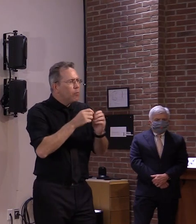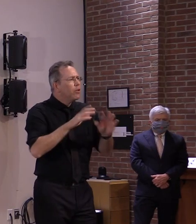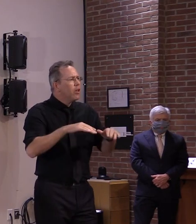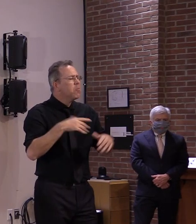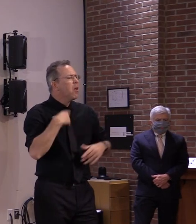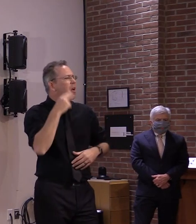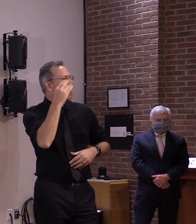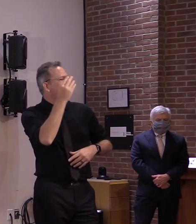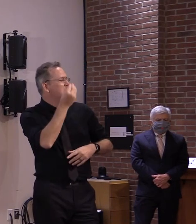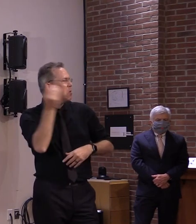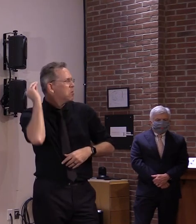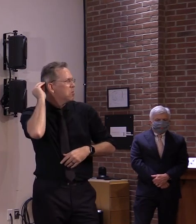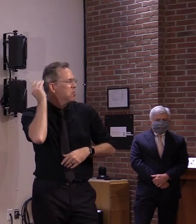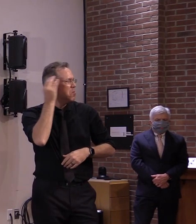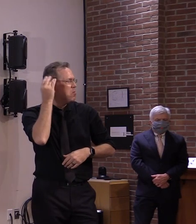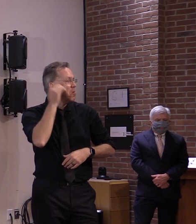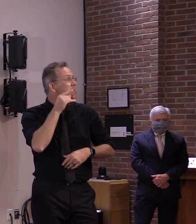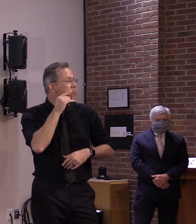Okay.